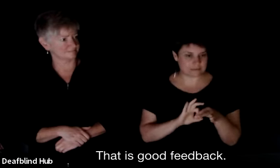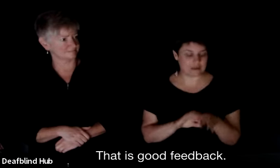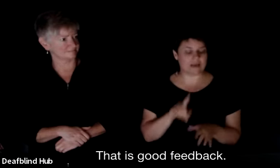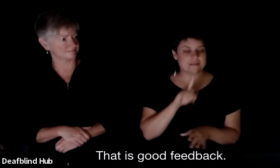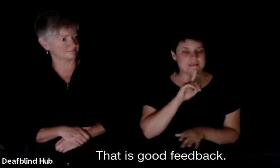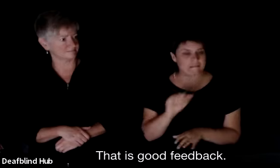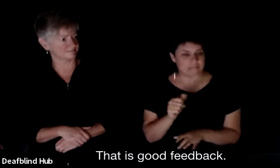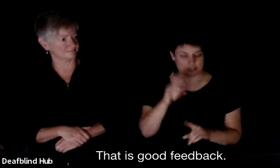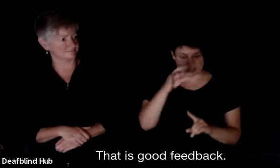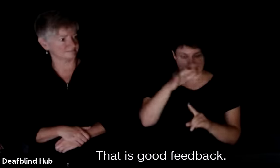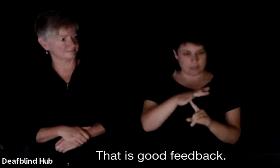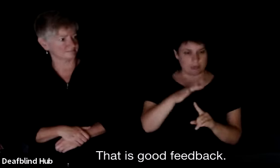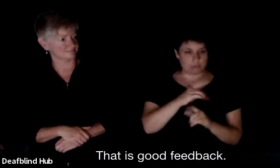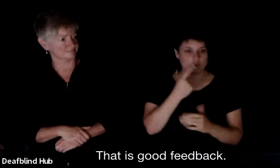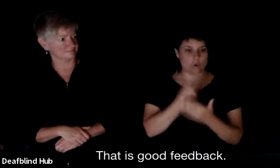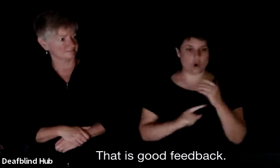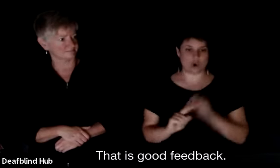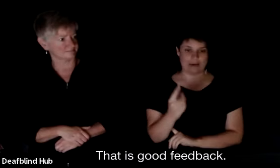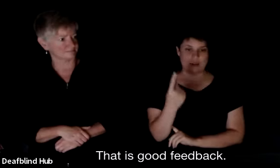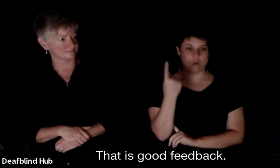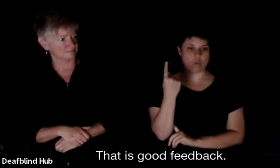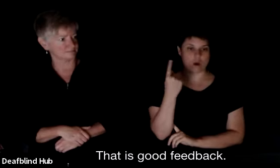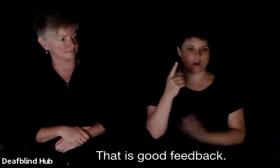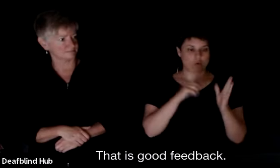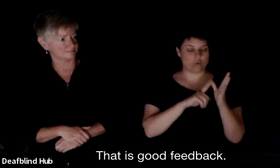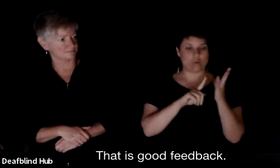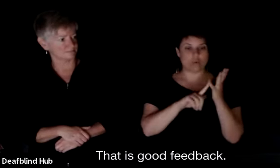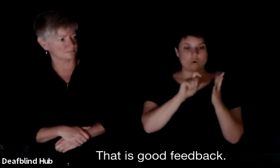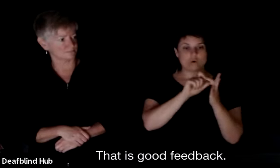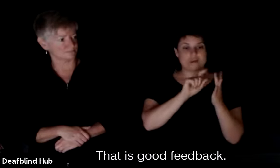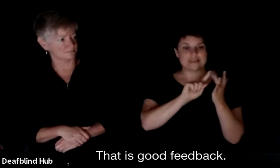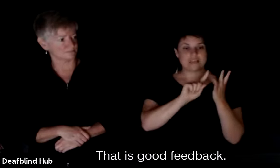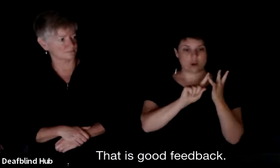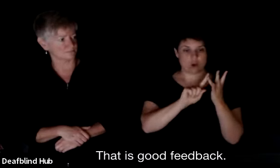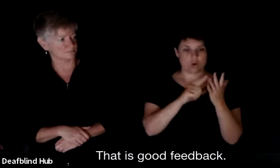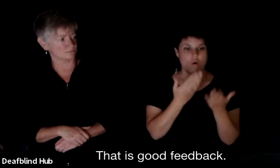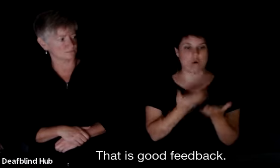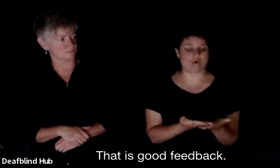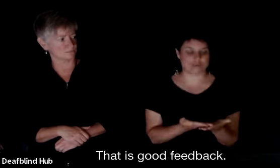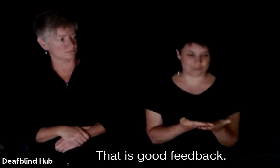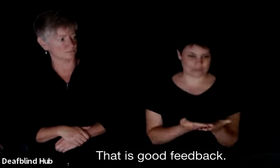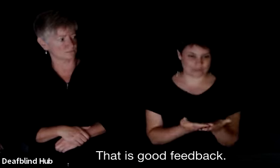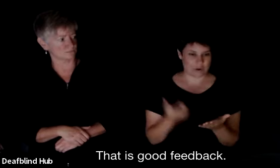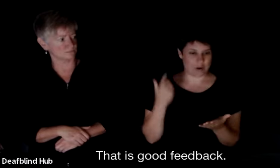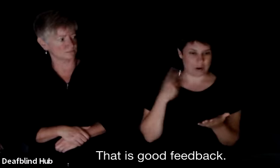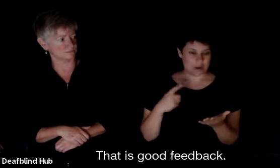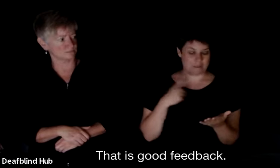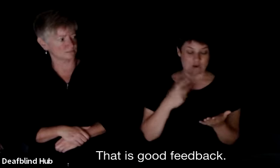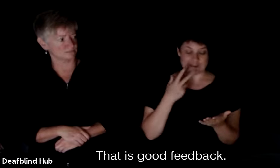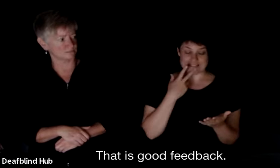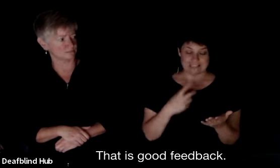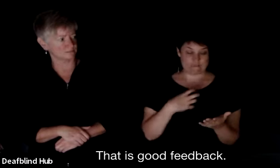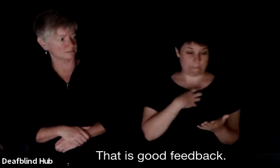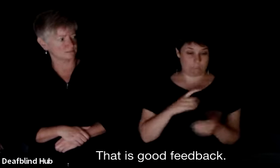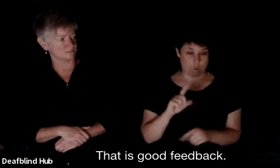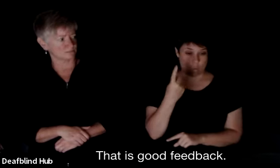important that there's only one audio on, because that does create many issues if